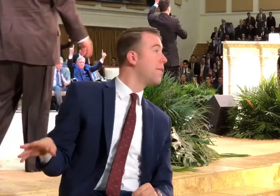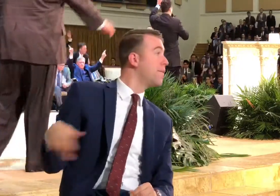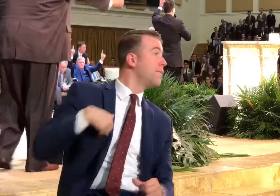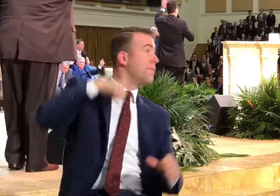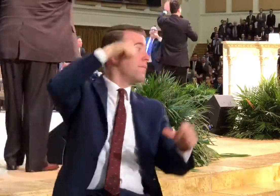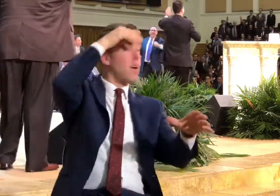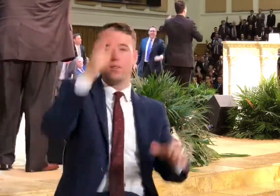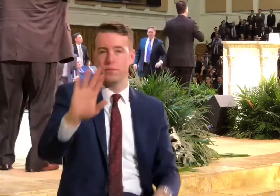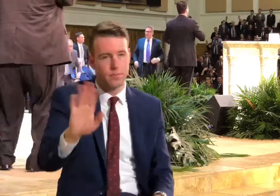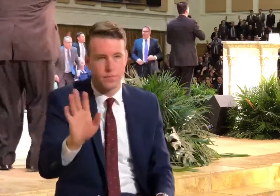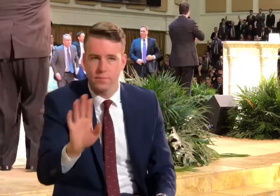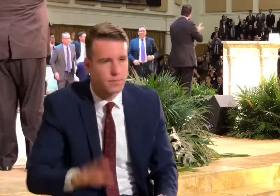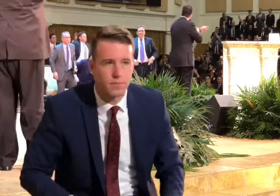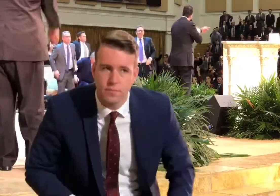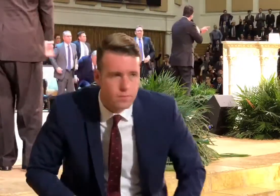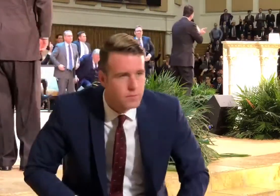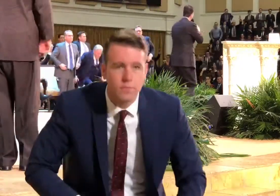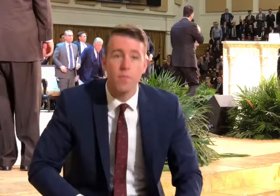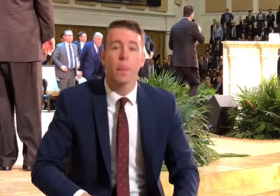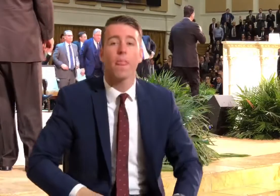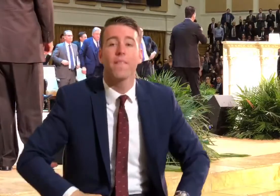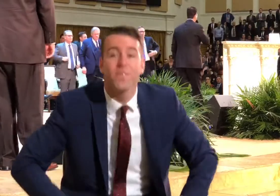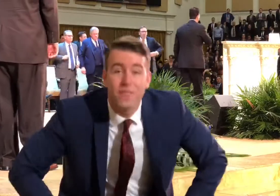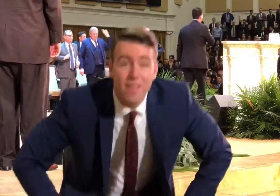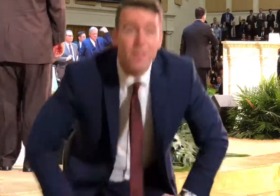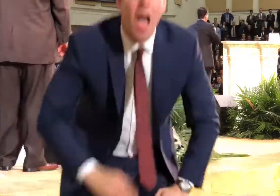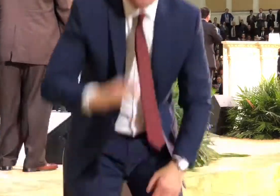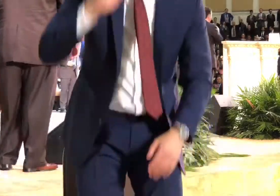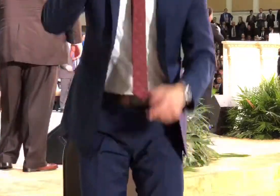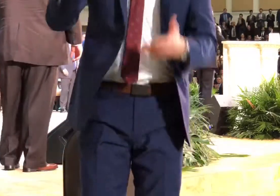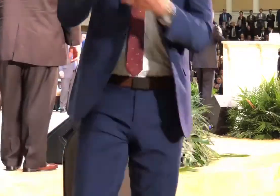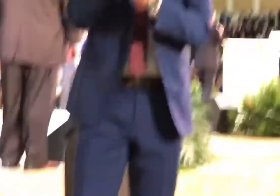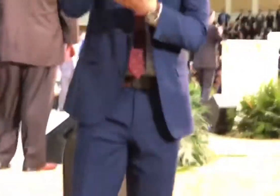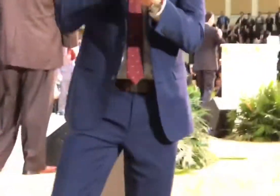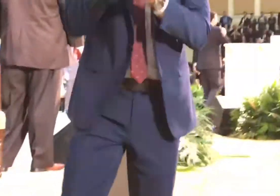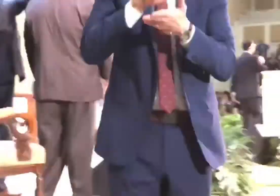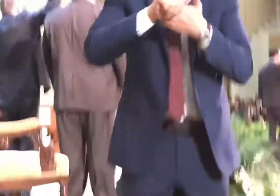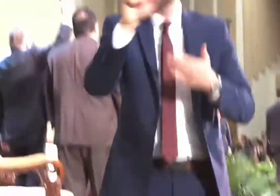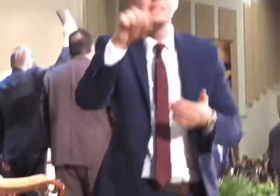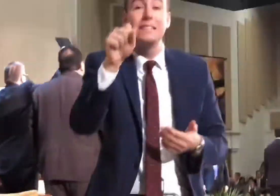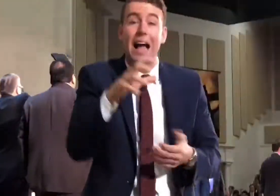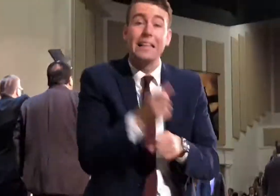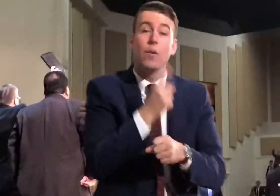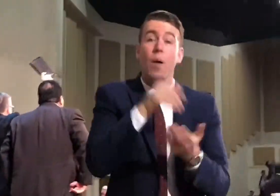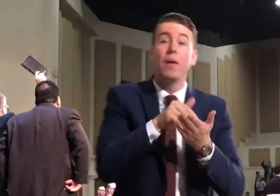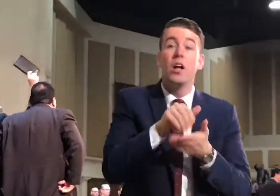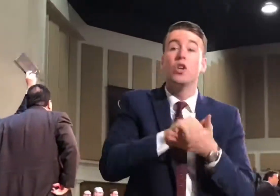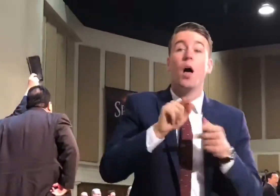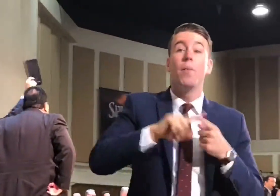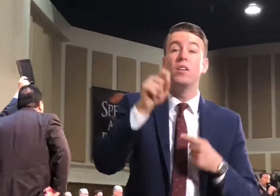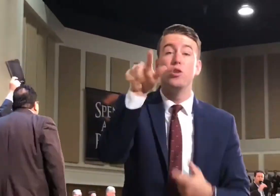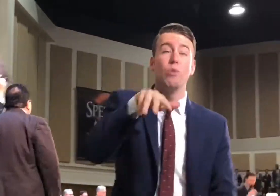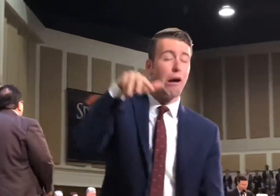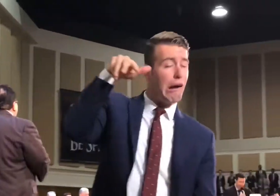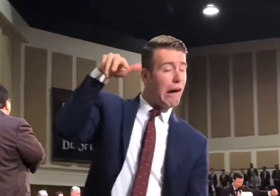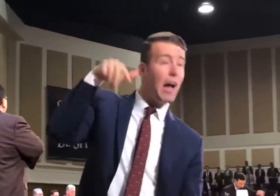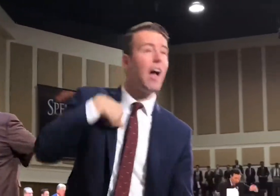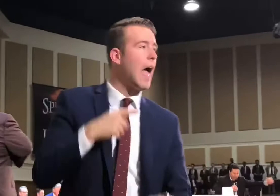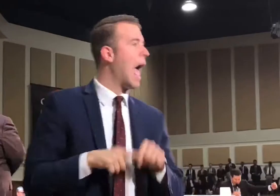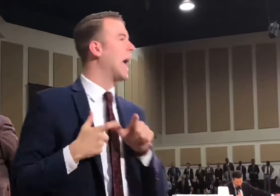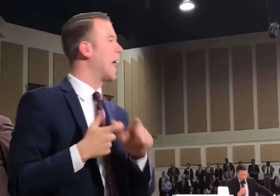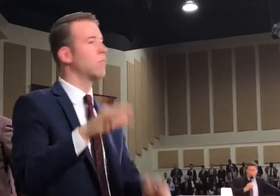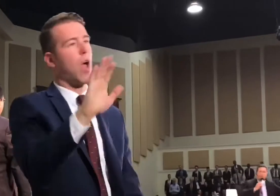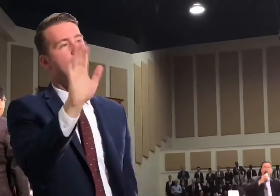the utterance. I hope you make $1 million, but I hope you never get so rich that you can't run the